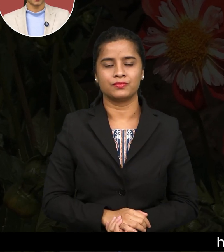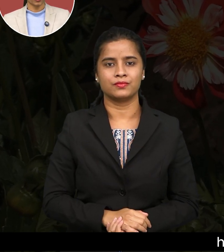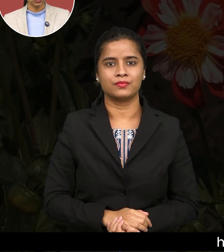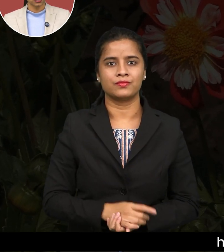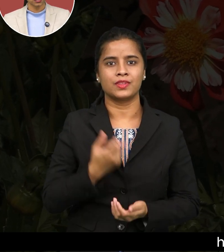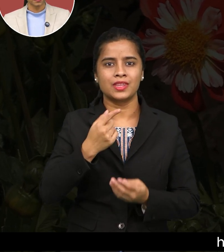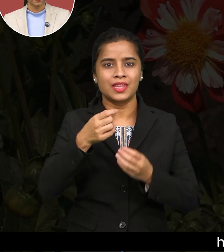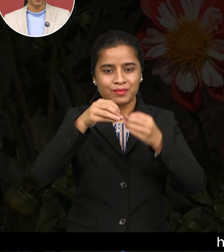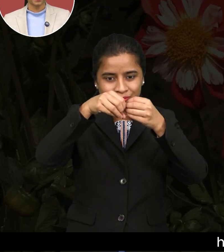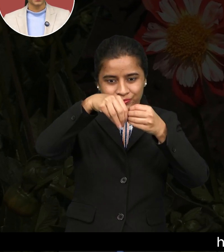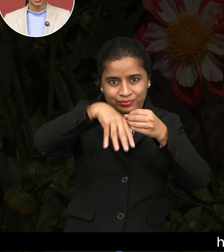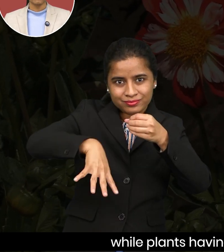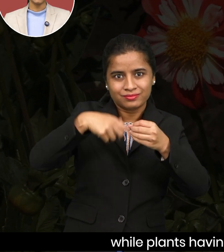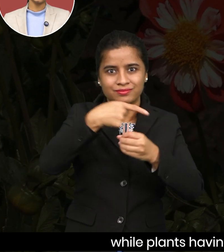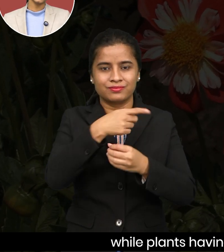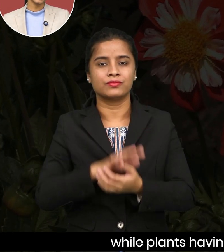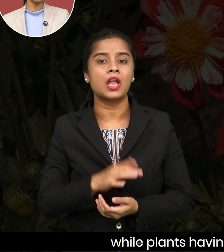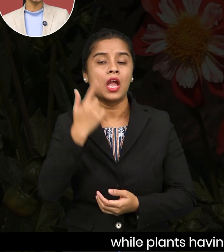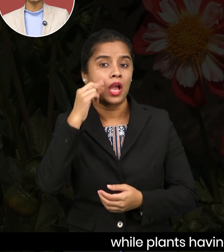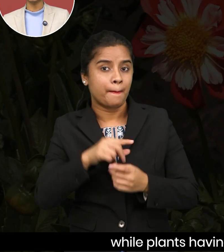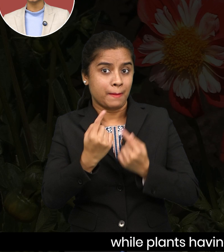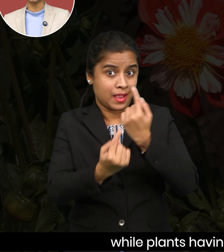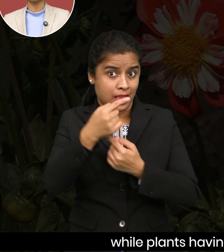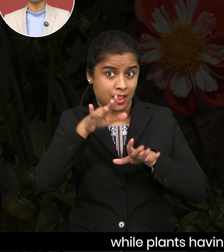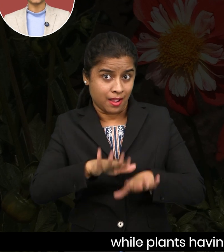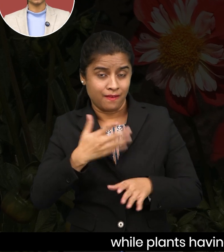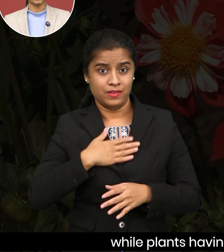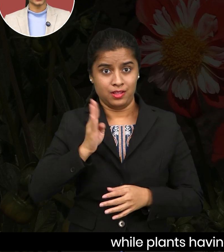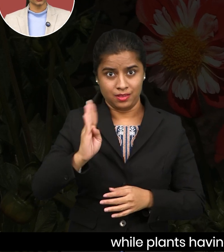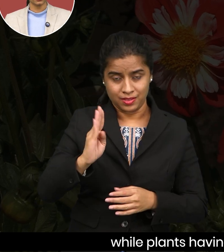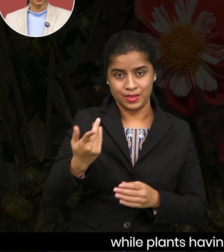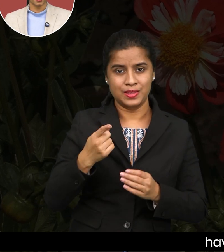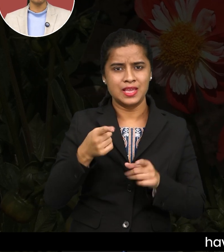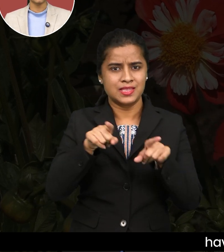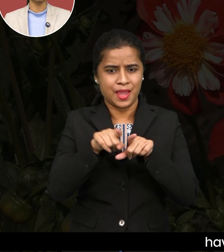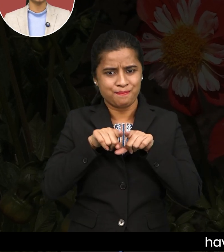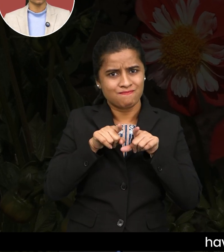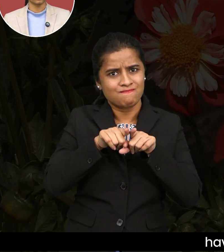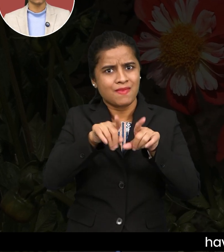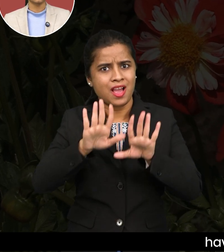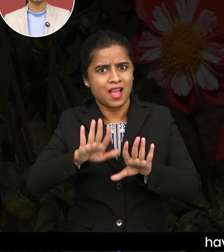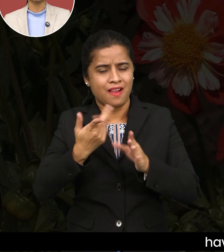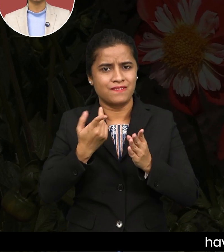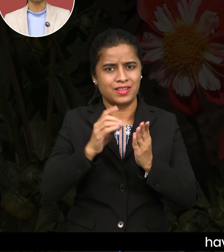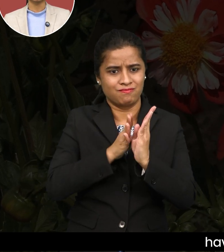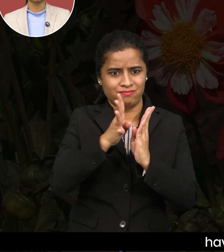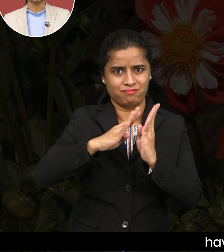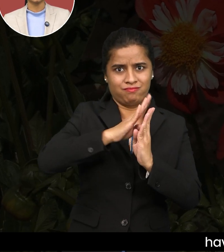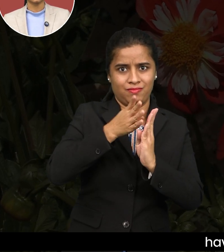have taproots, while plants having leaves with parallel venation have fibrous roots.